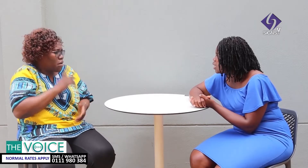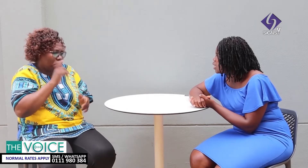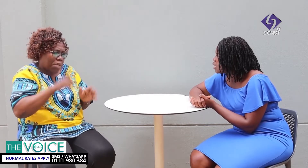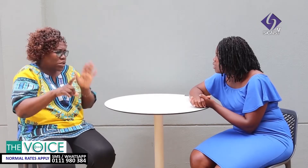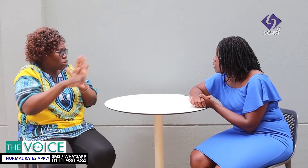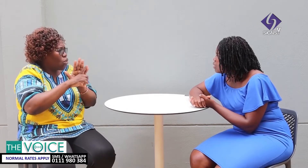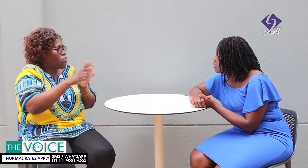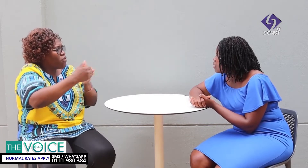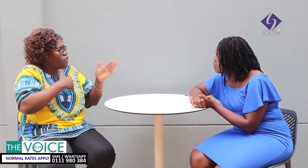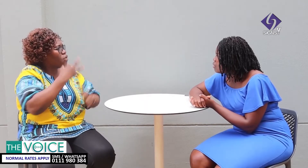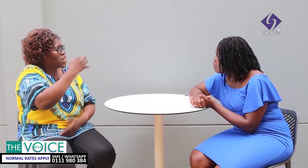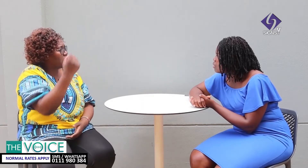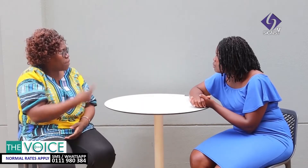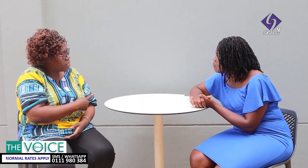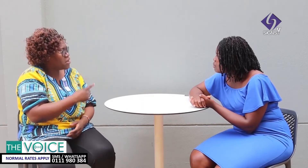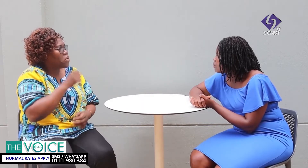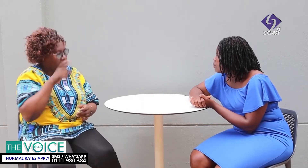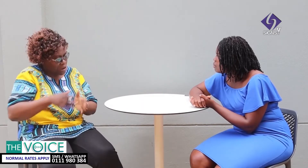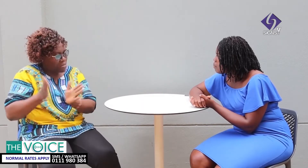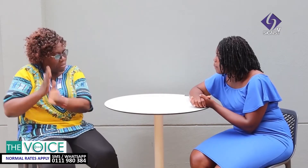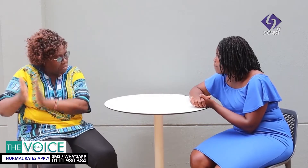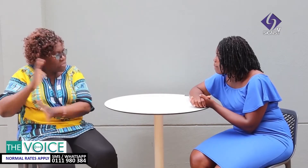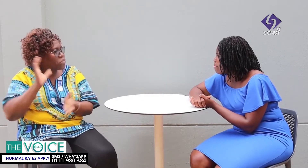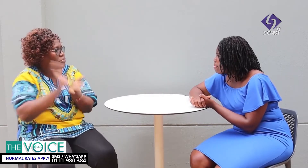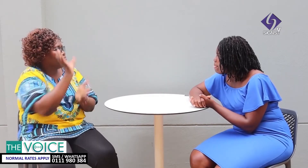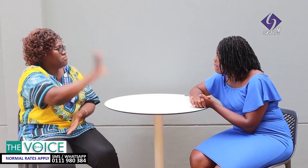So if I left, it was going to be my own problem.